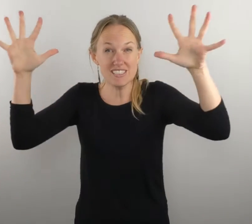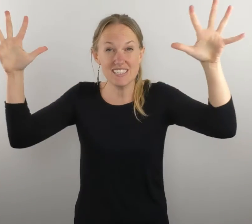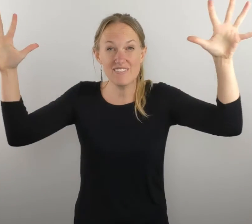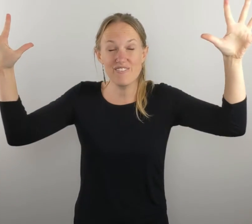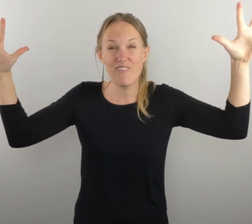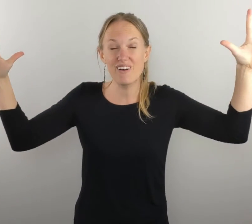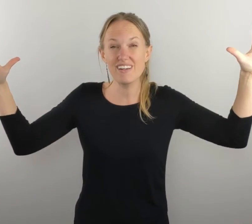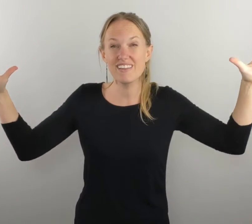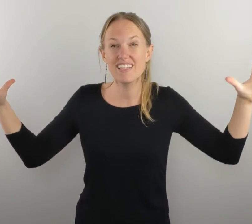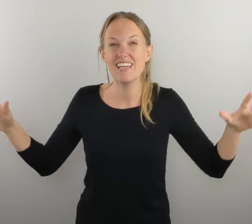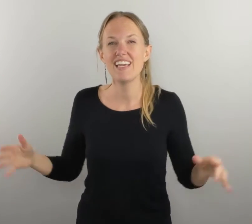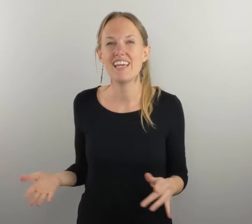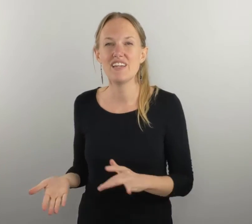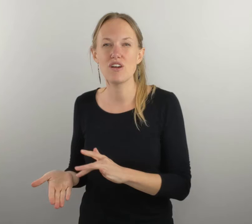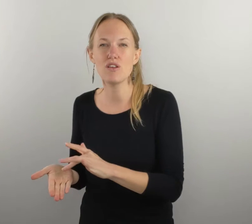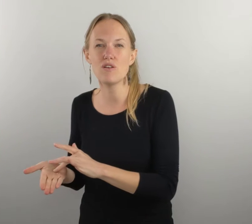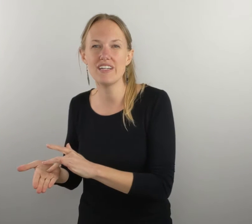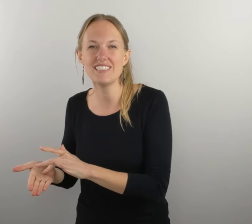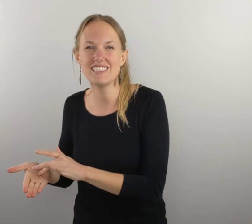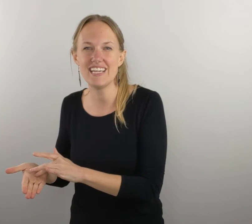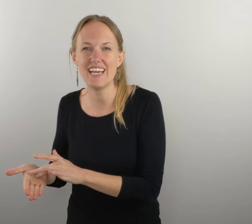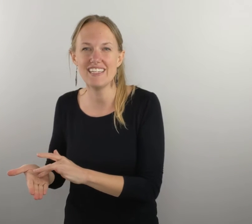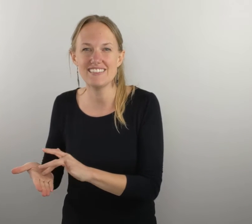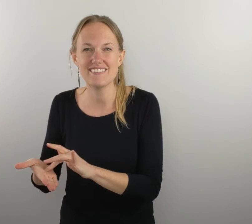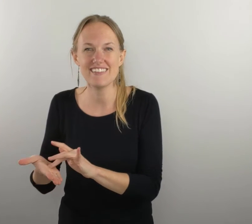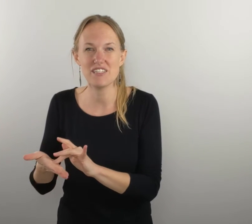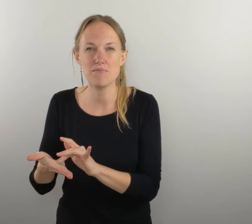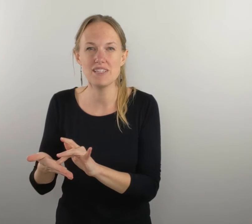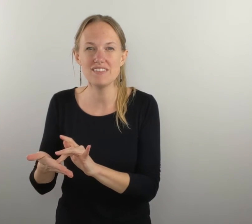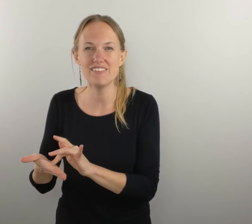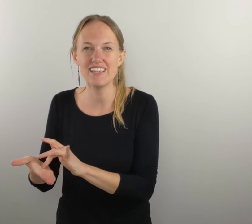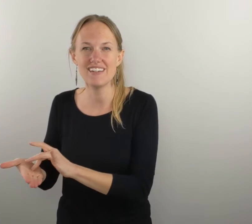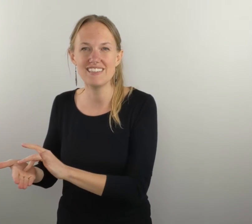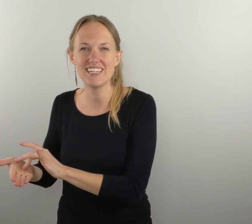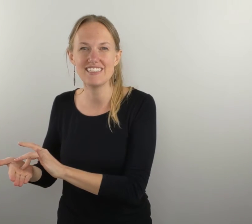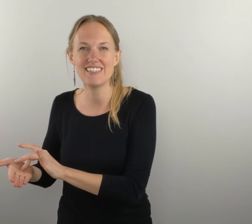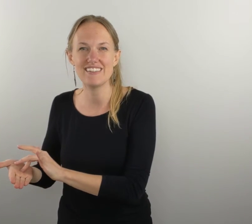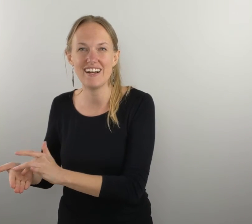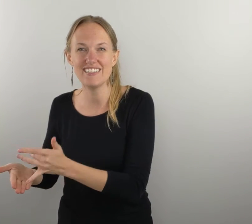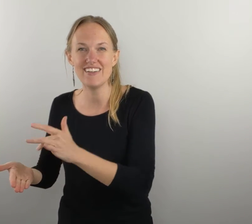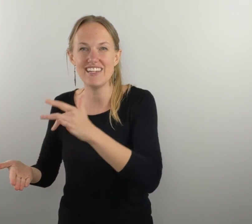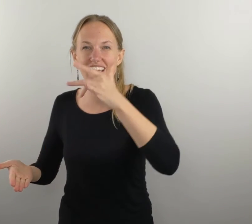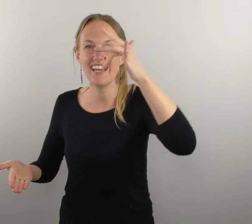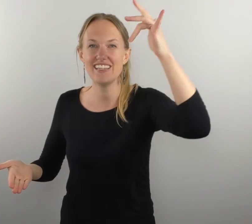bursting forth in glorious day, so with your middle finger touching your non-dominant hand,